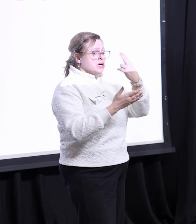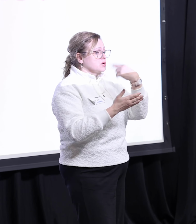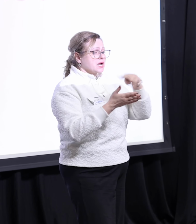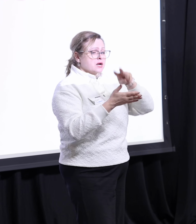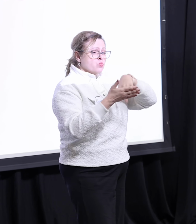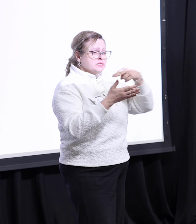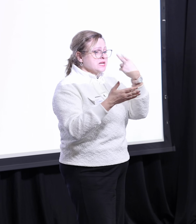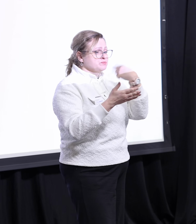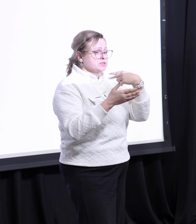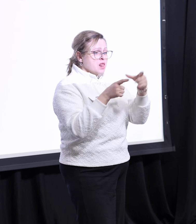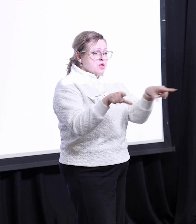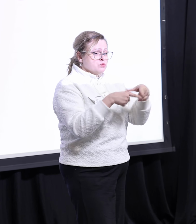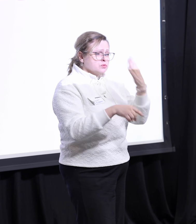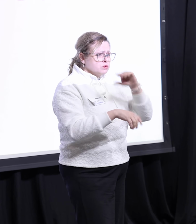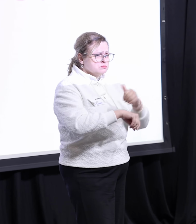shapes.